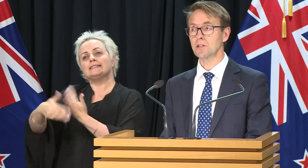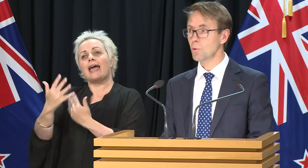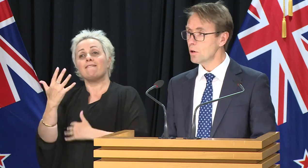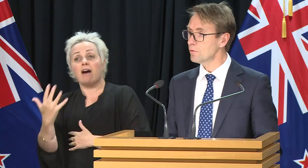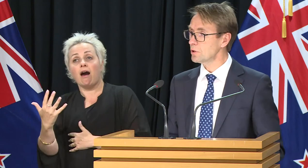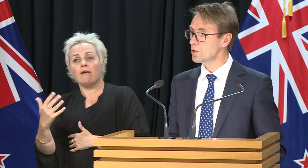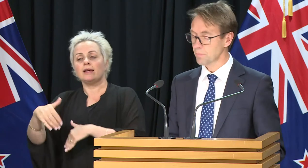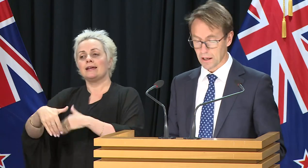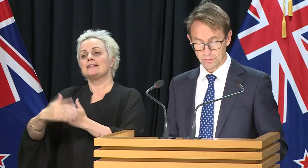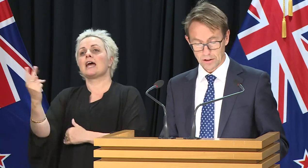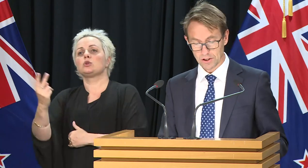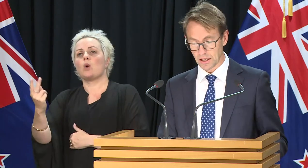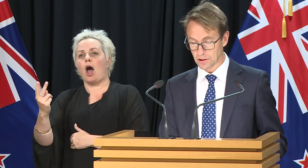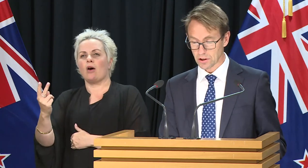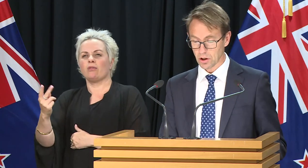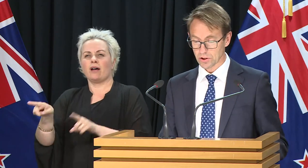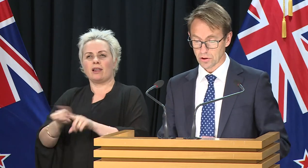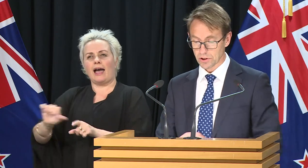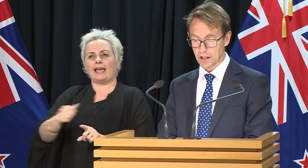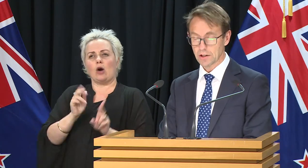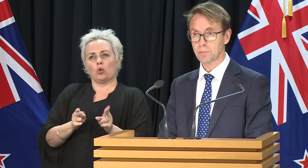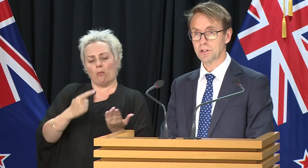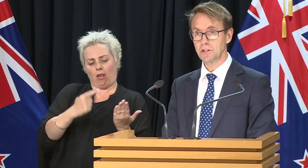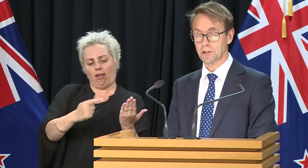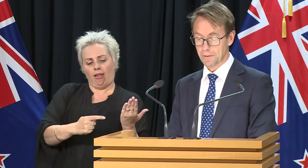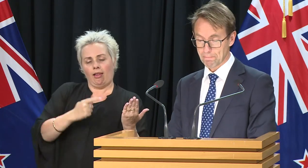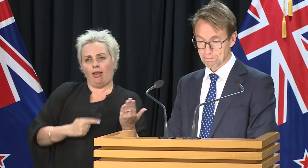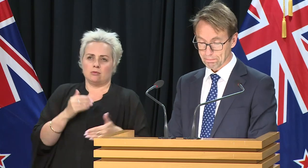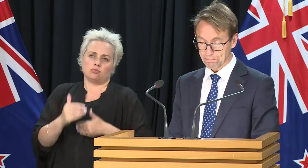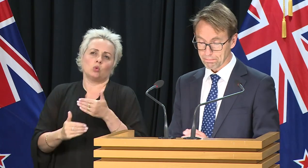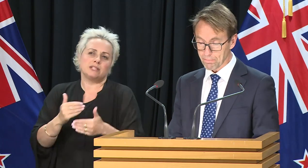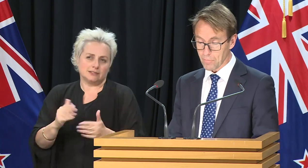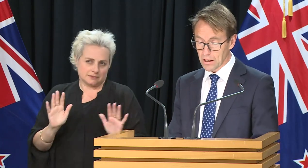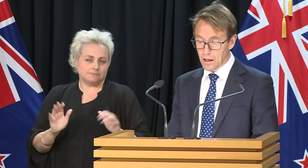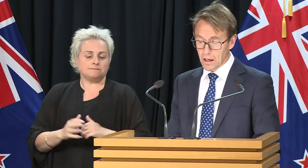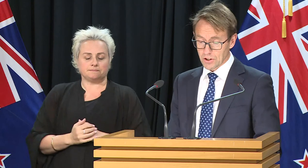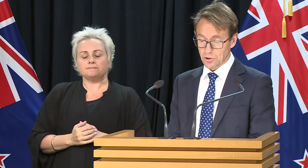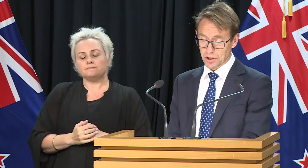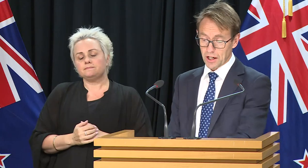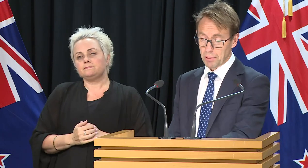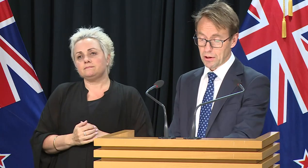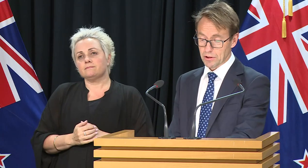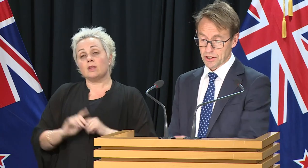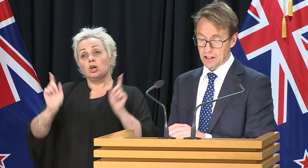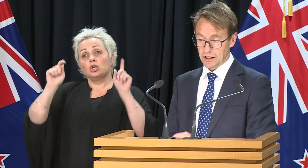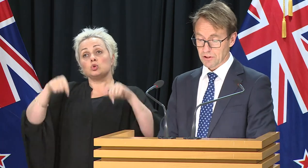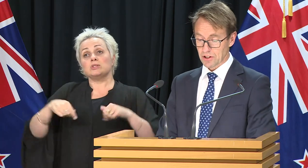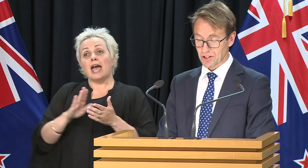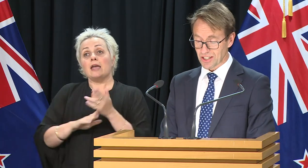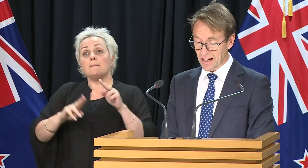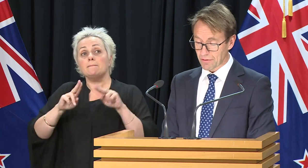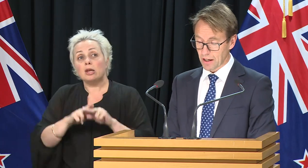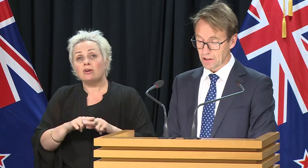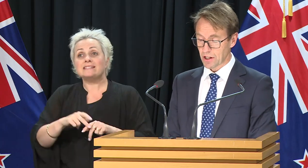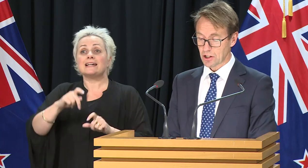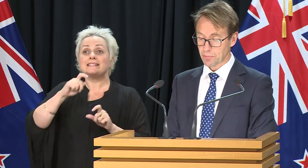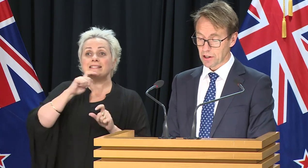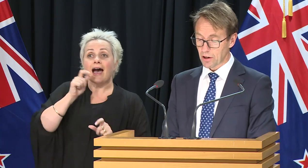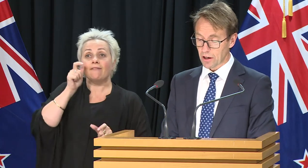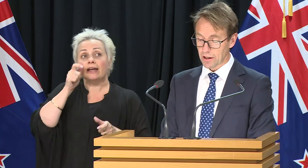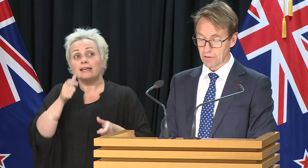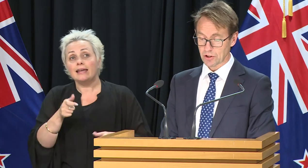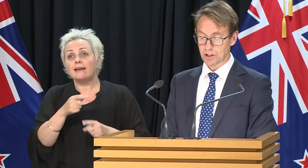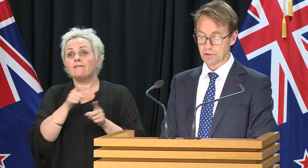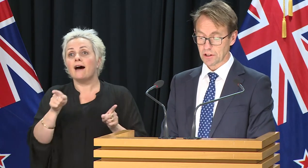and day 12, which is part of our standard close contact procedure now. So today, parents, caregivers and staff at